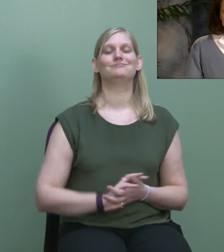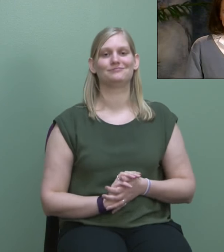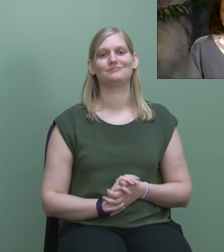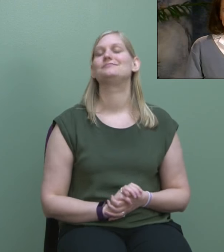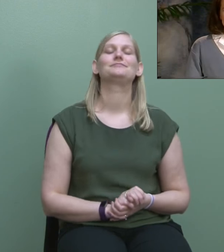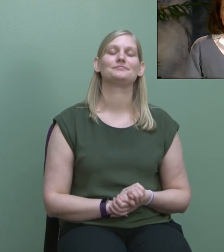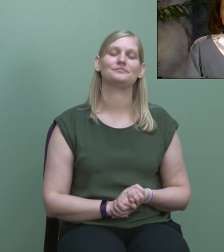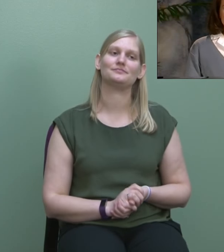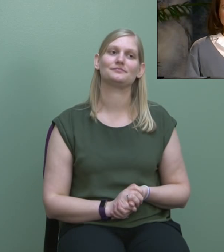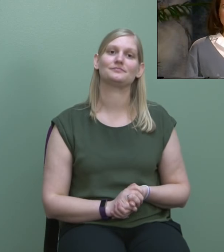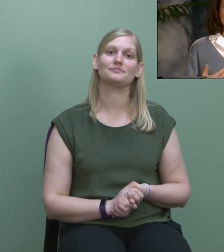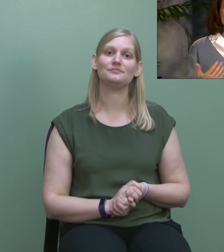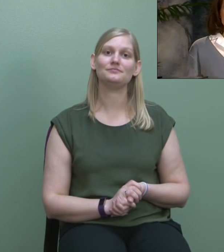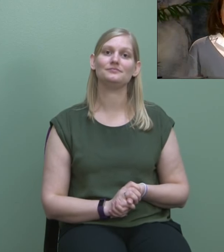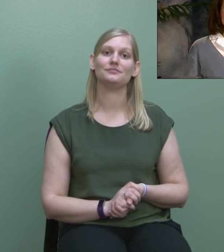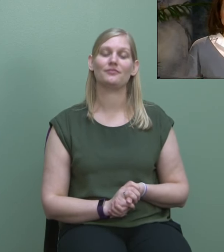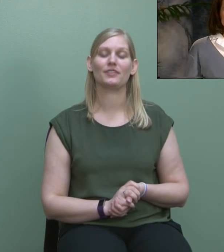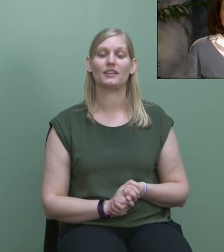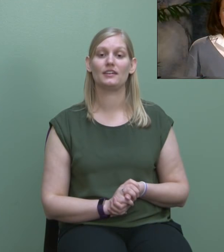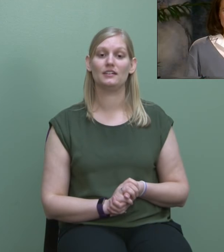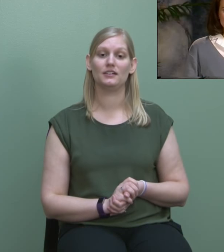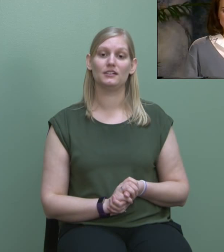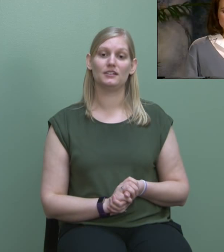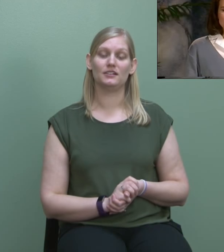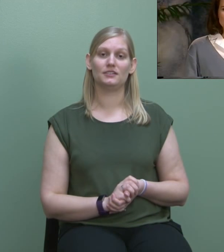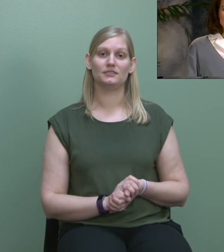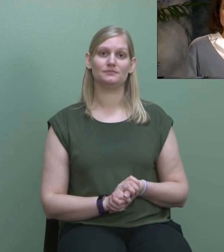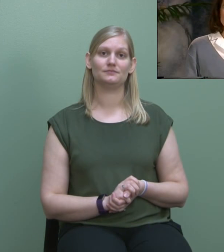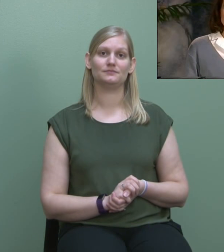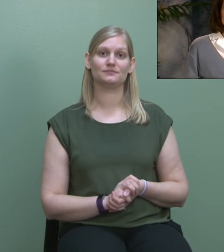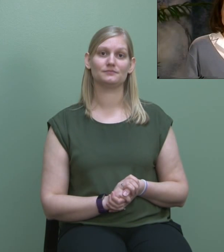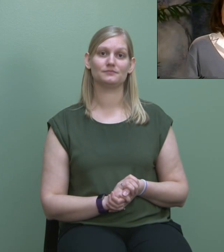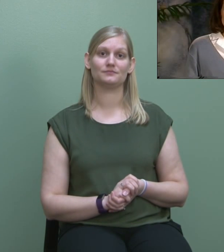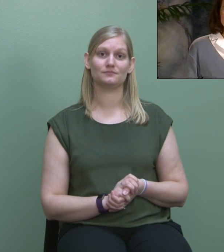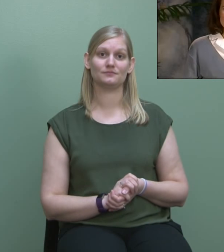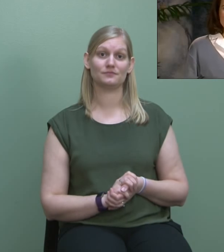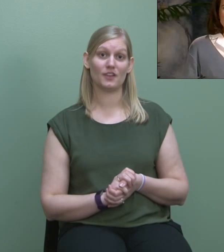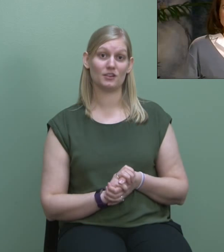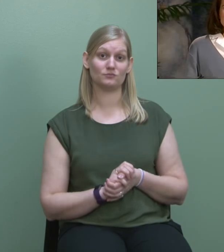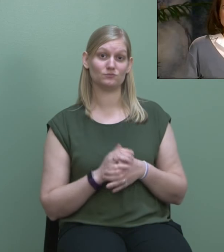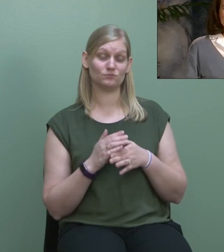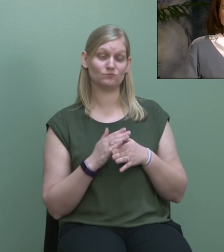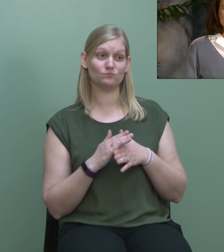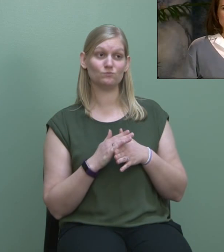that, the general guidelines are 6 to 11 servings.